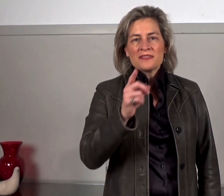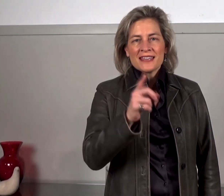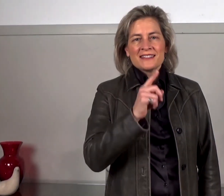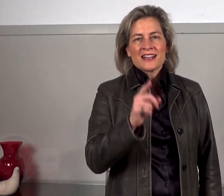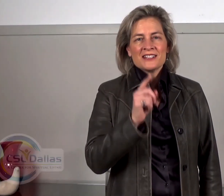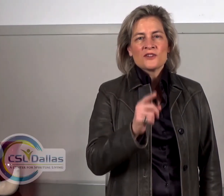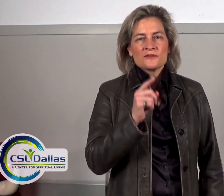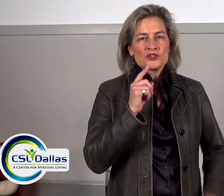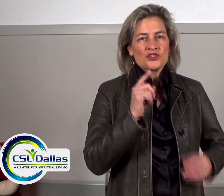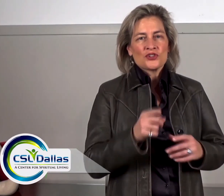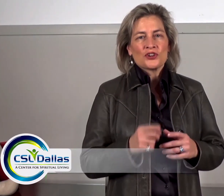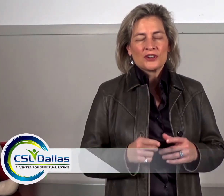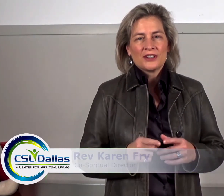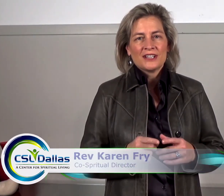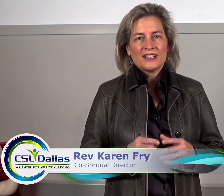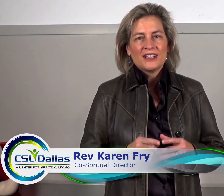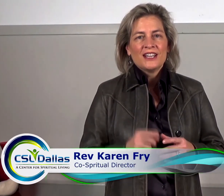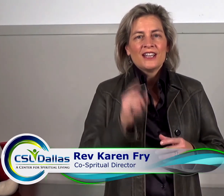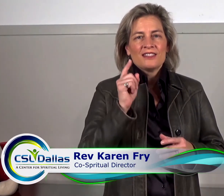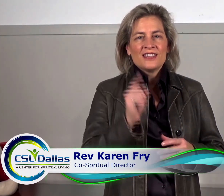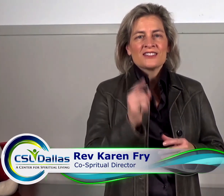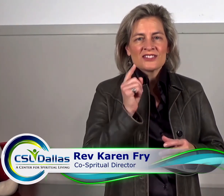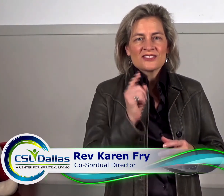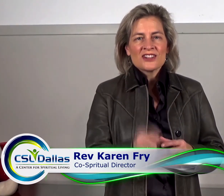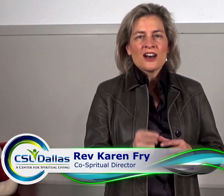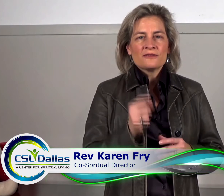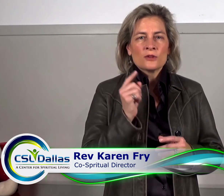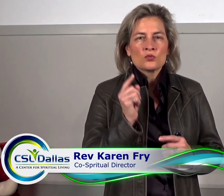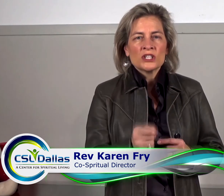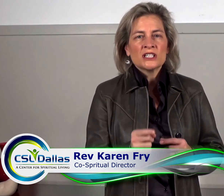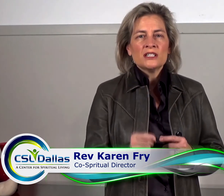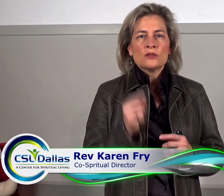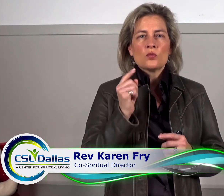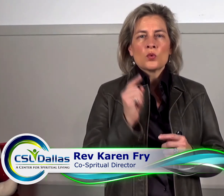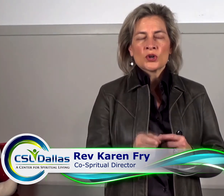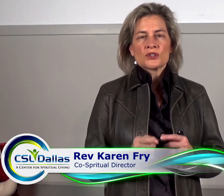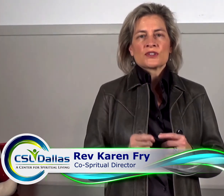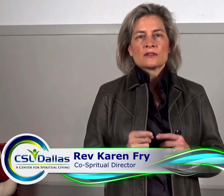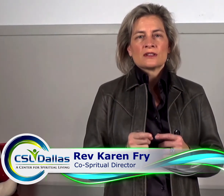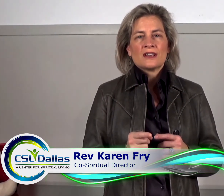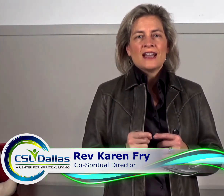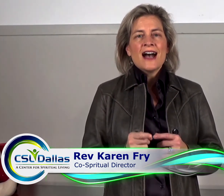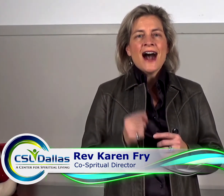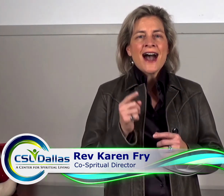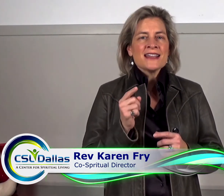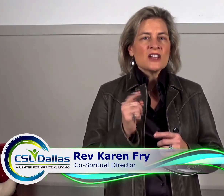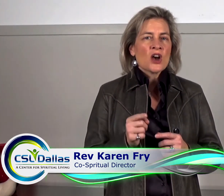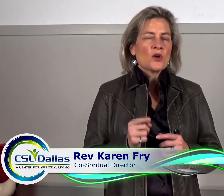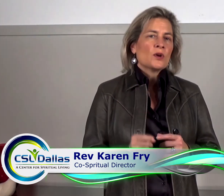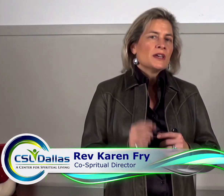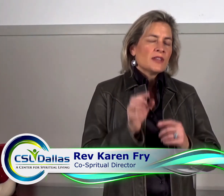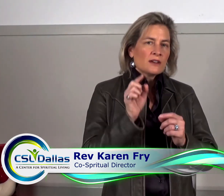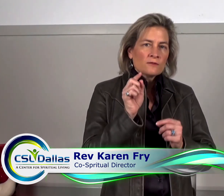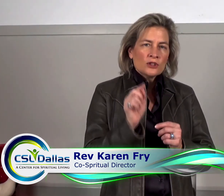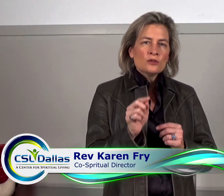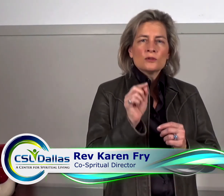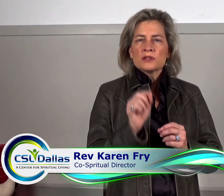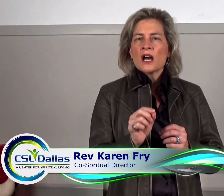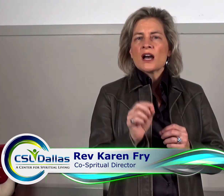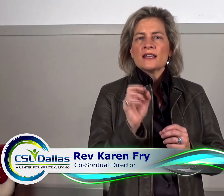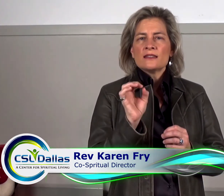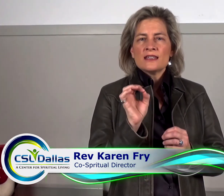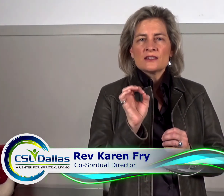There's one thing that I know for sure. This stuff really works. I know that if